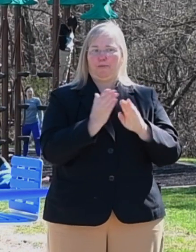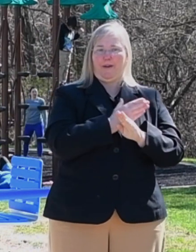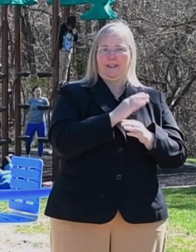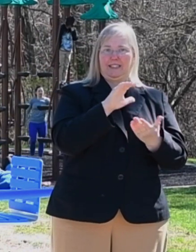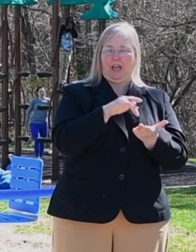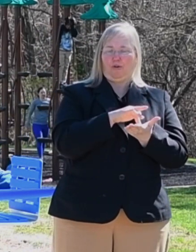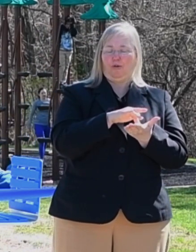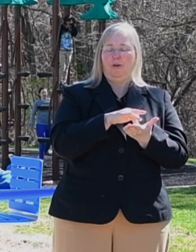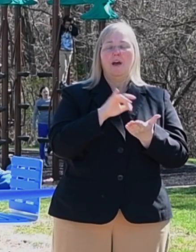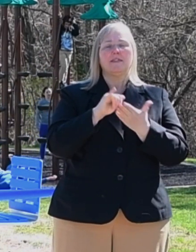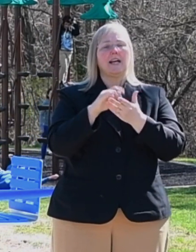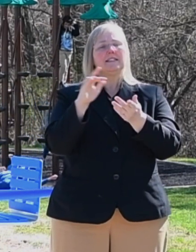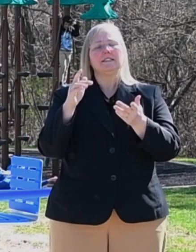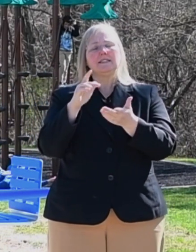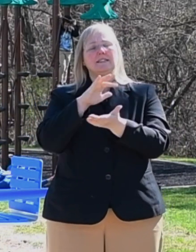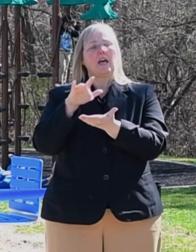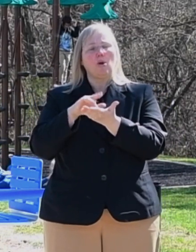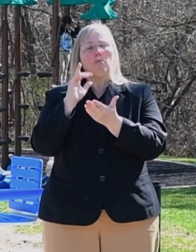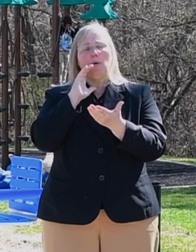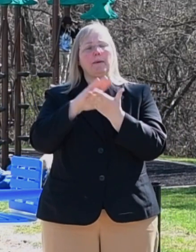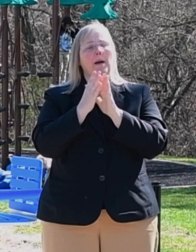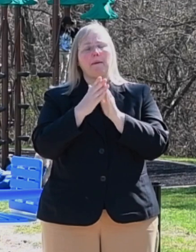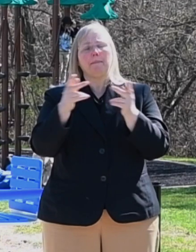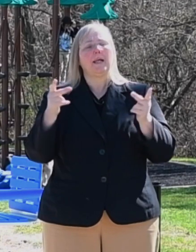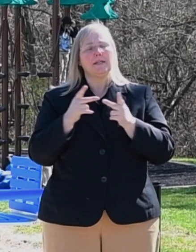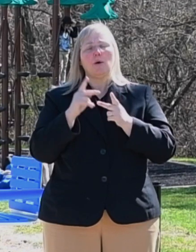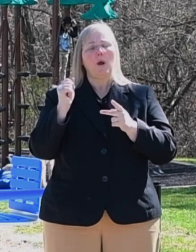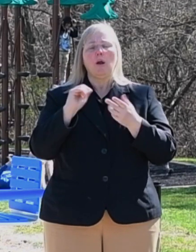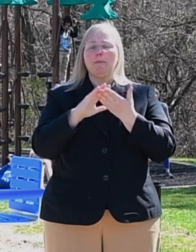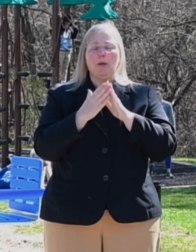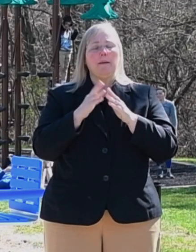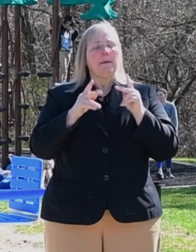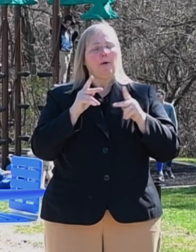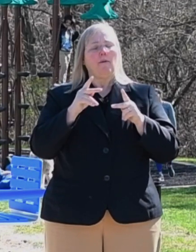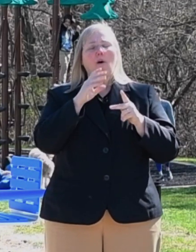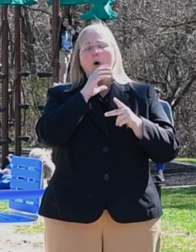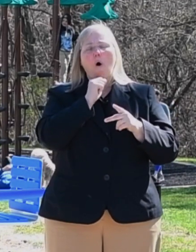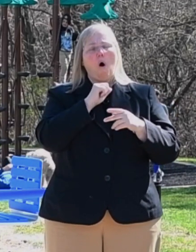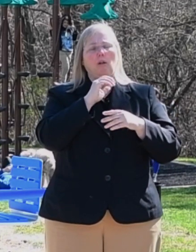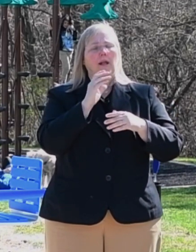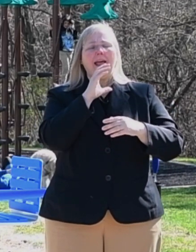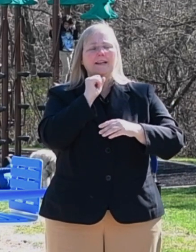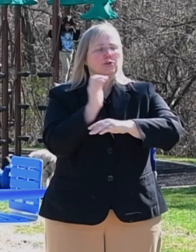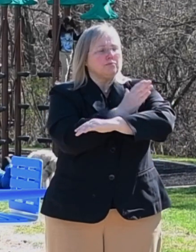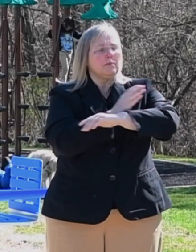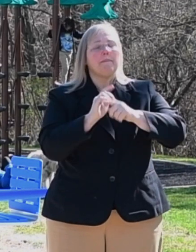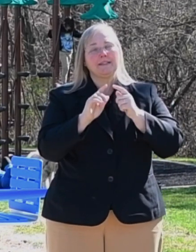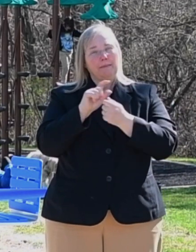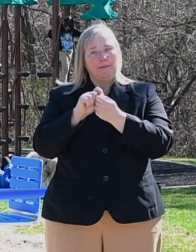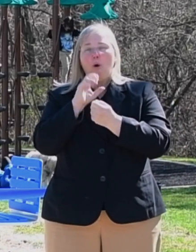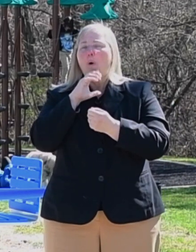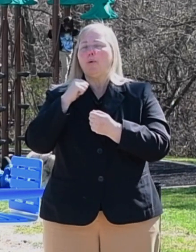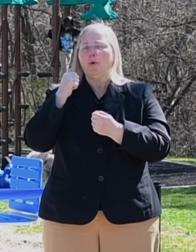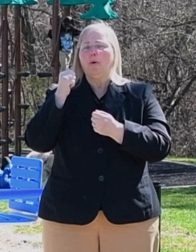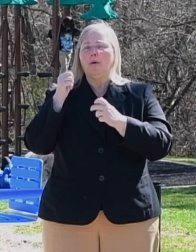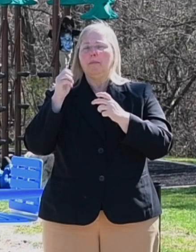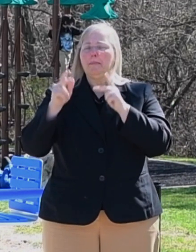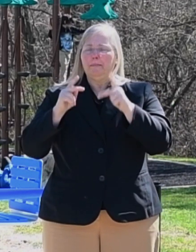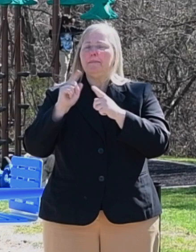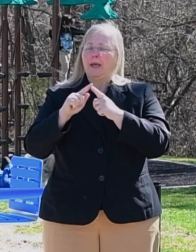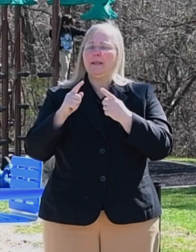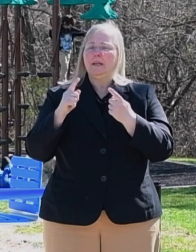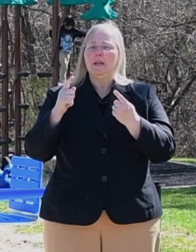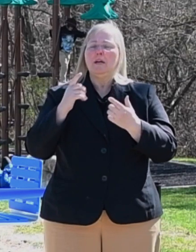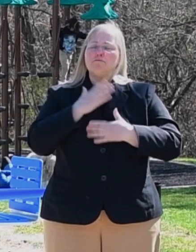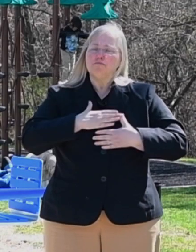be a place where a community of all ages, but specifically our older adults, can recreate and engage with each other.